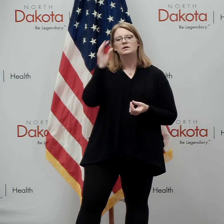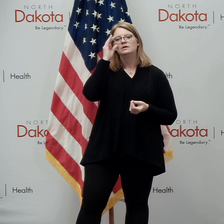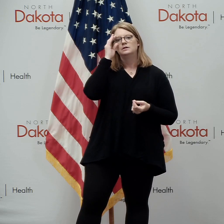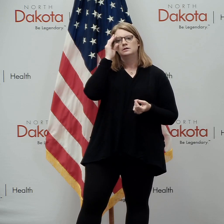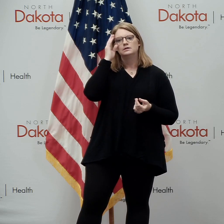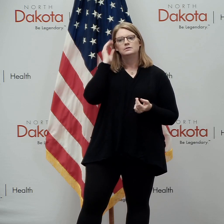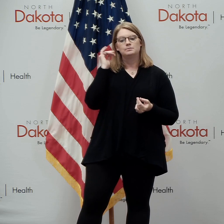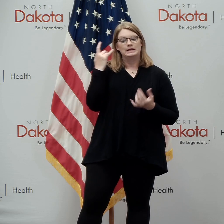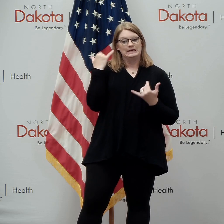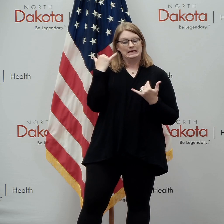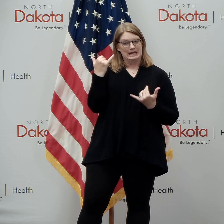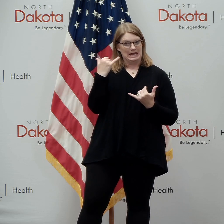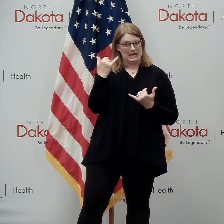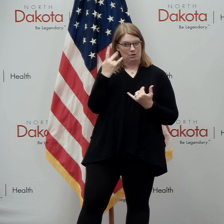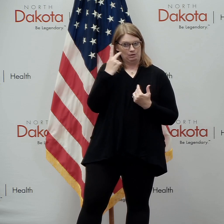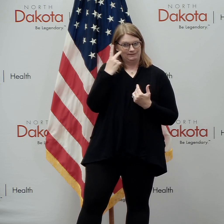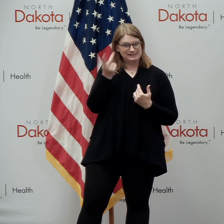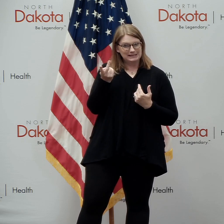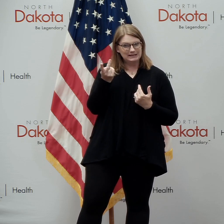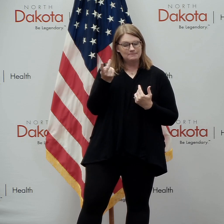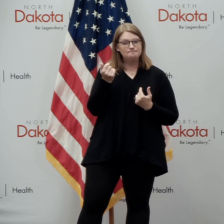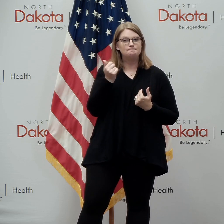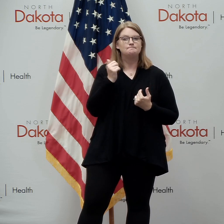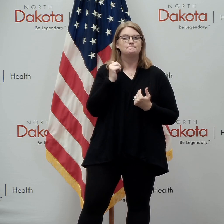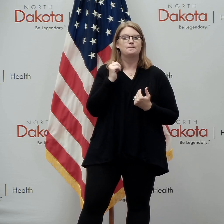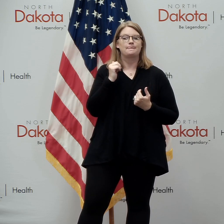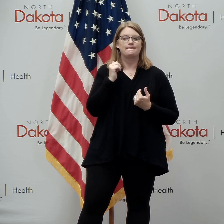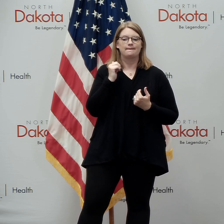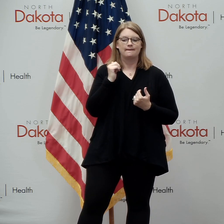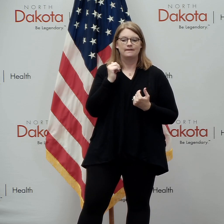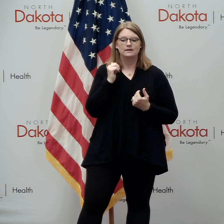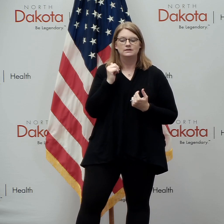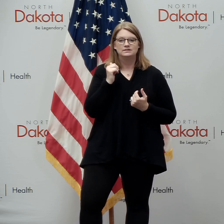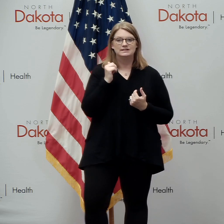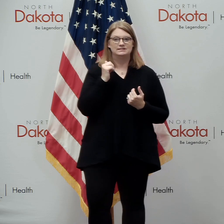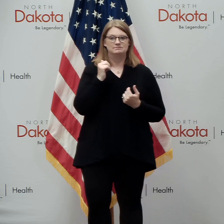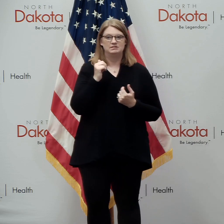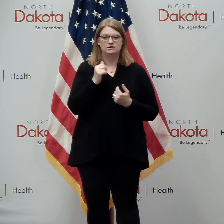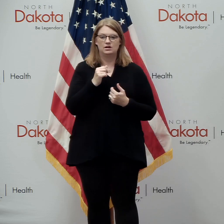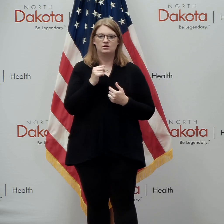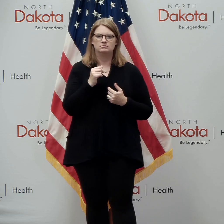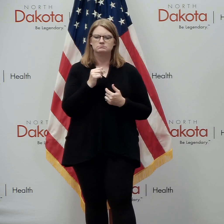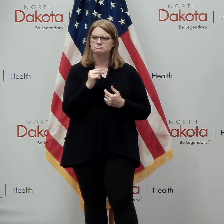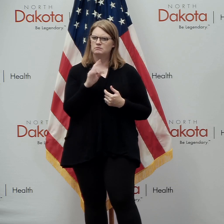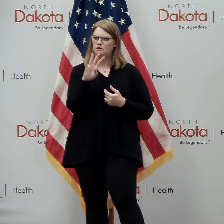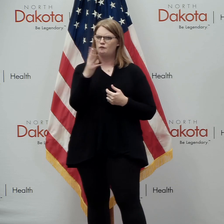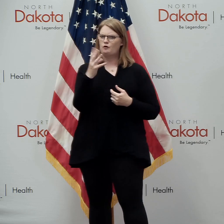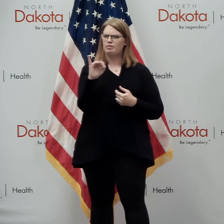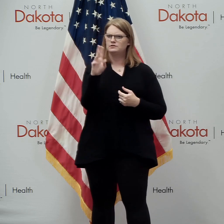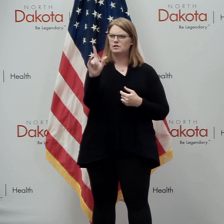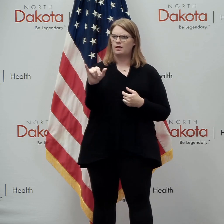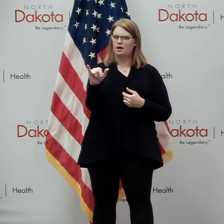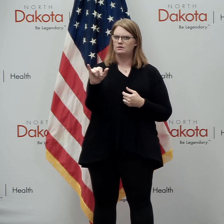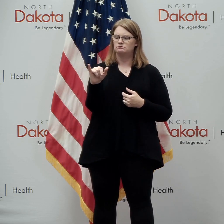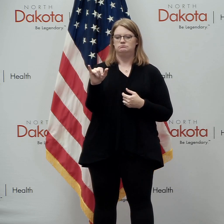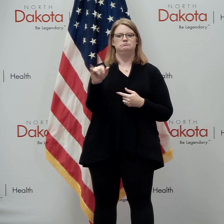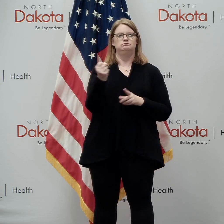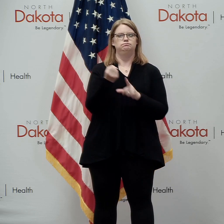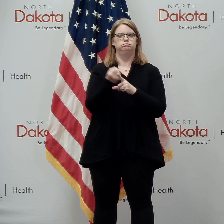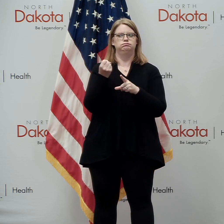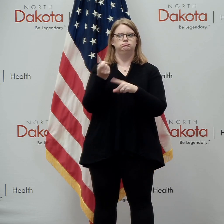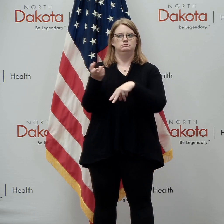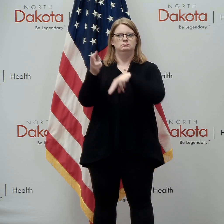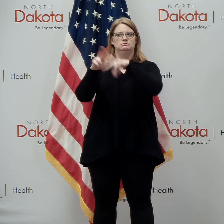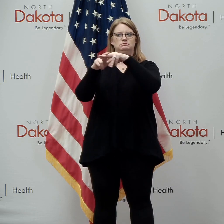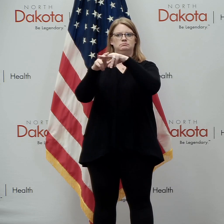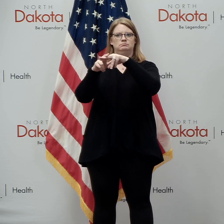as we have seen after earlier this summer, after the 4th of July, we saw cases rise to